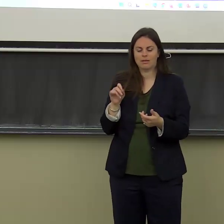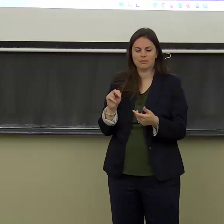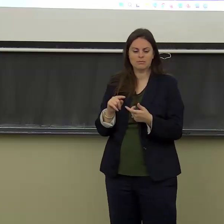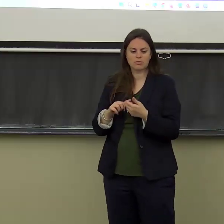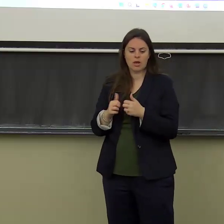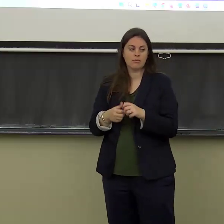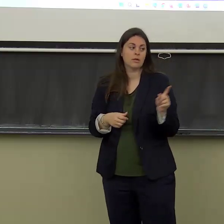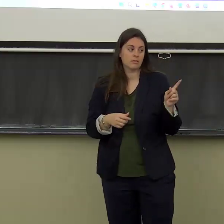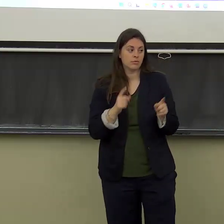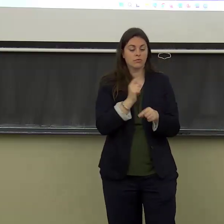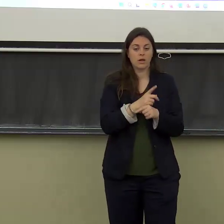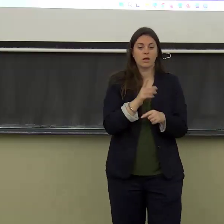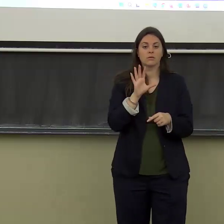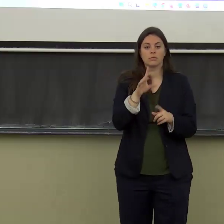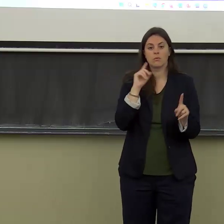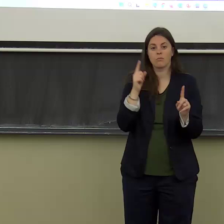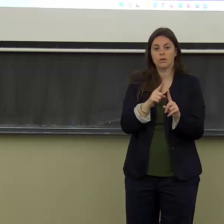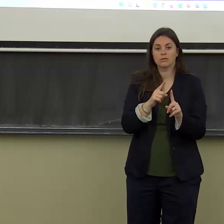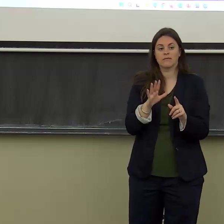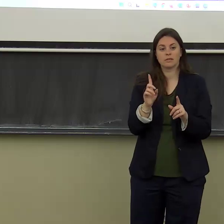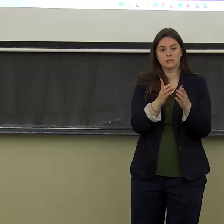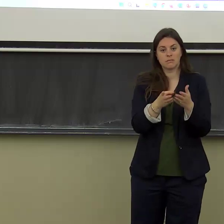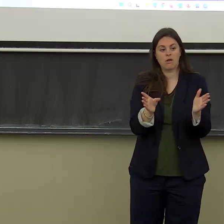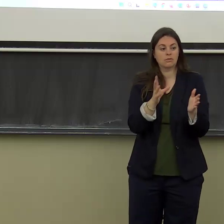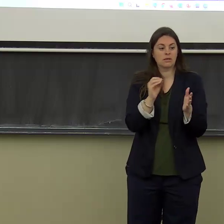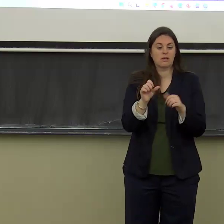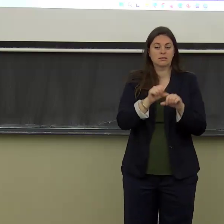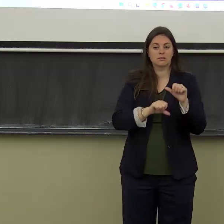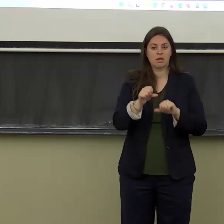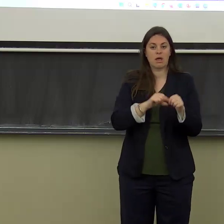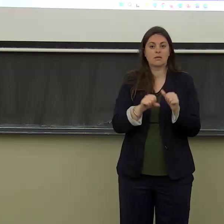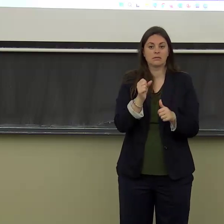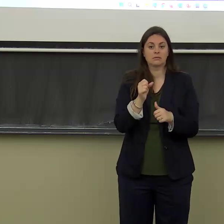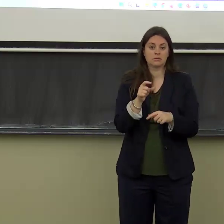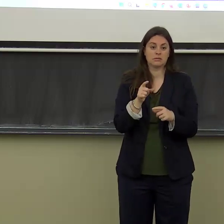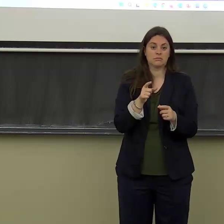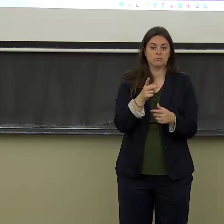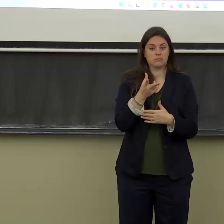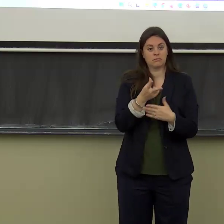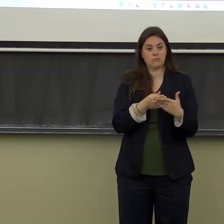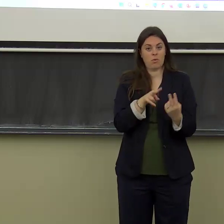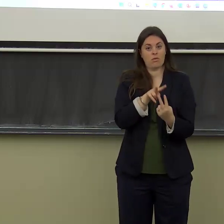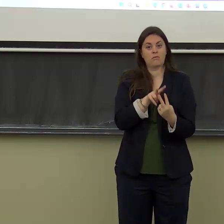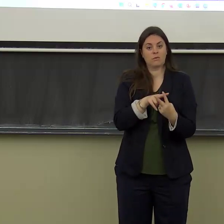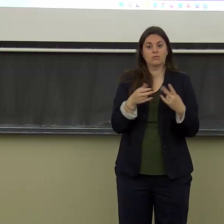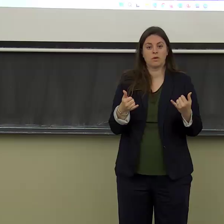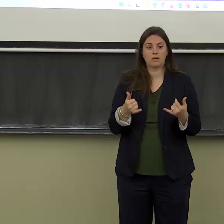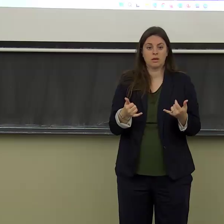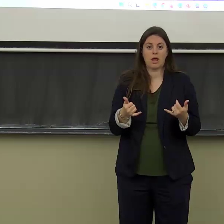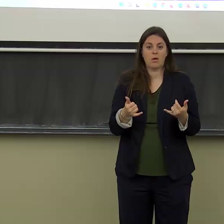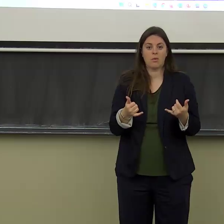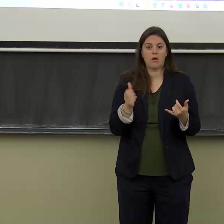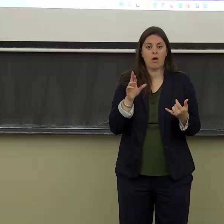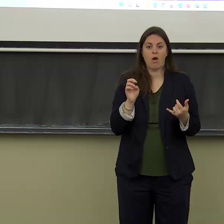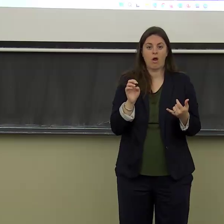about democracy and science, of course, each of those are currently reduced to